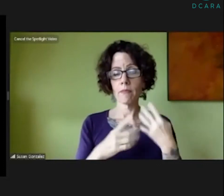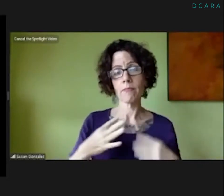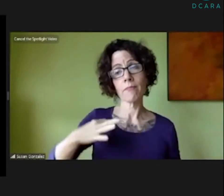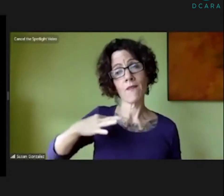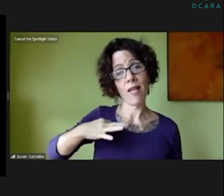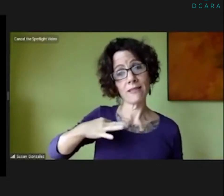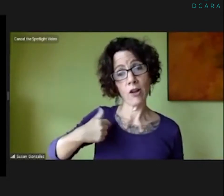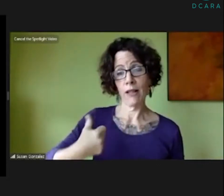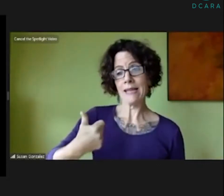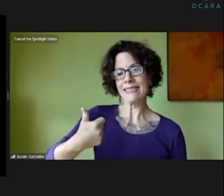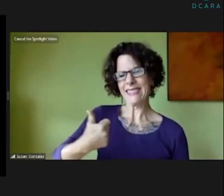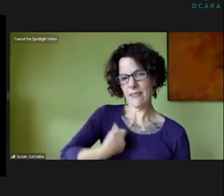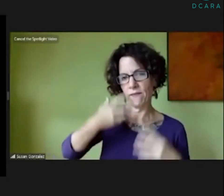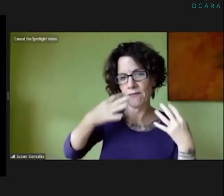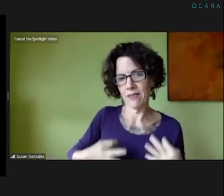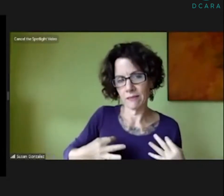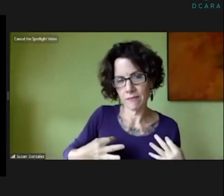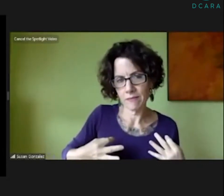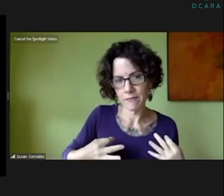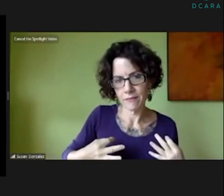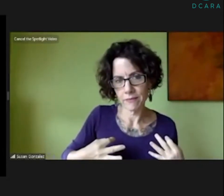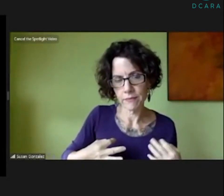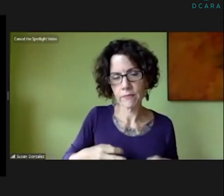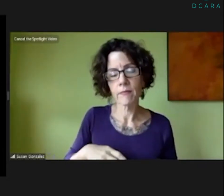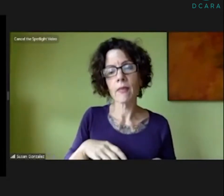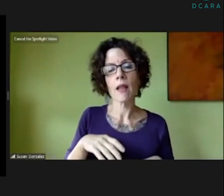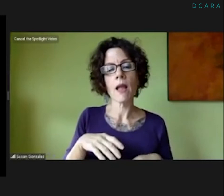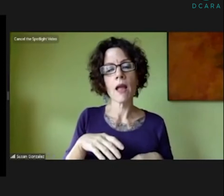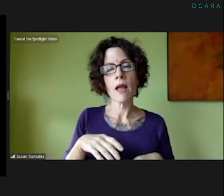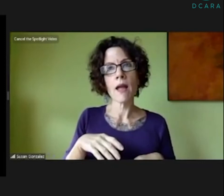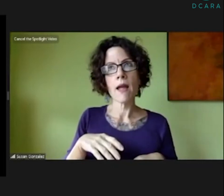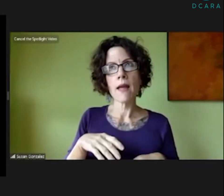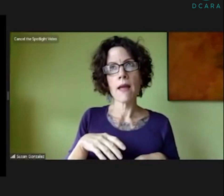Fourth, voluntary. That's self-decision.